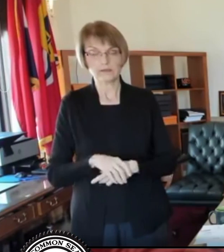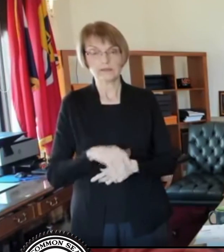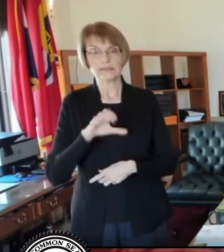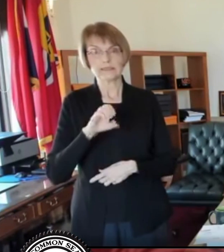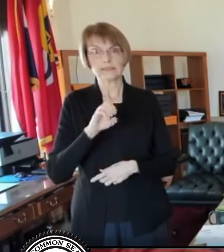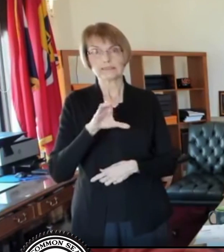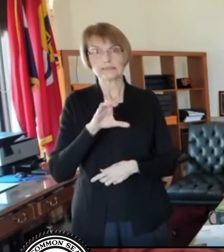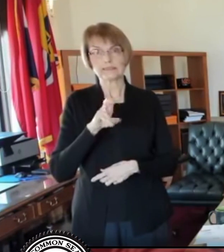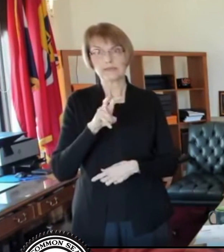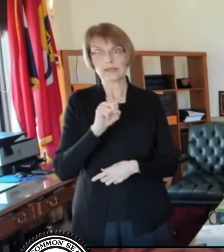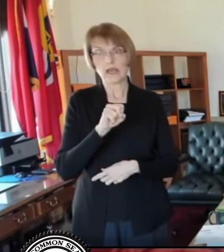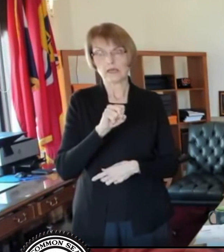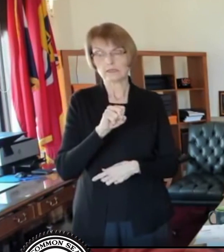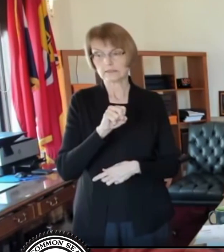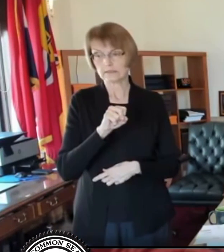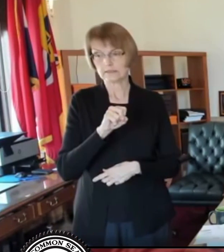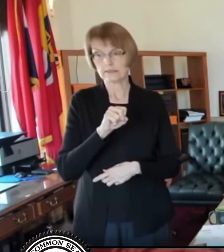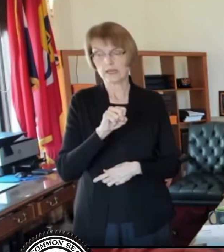CVS at